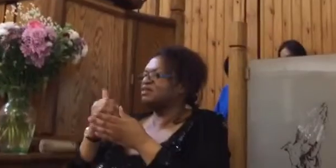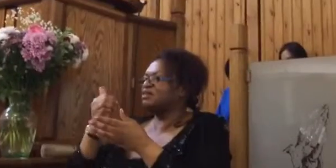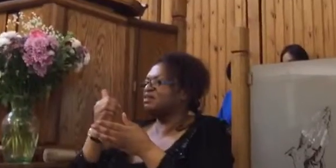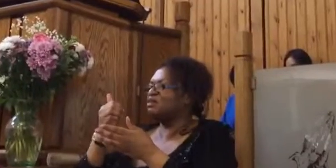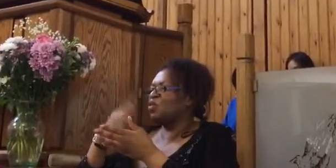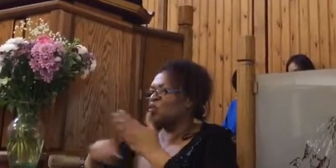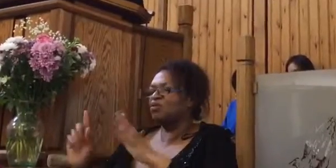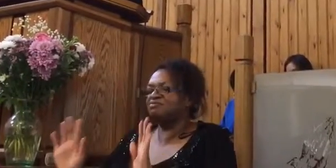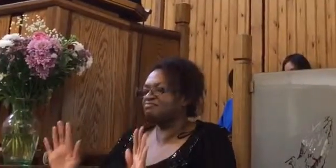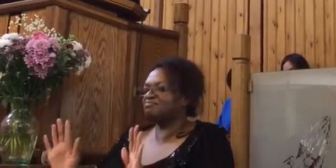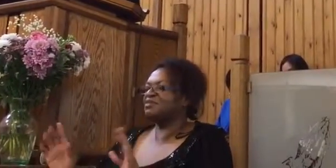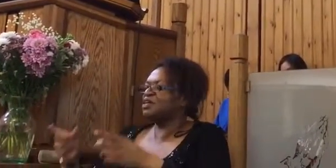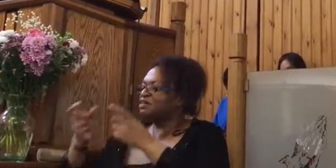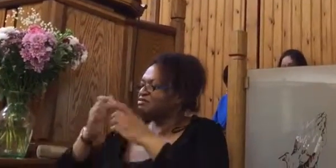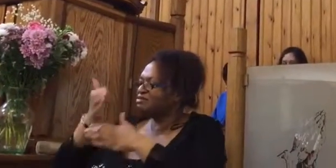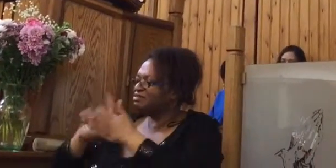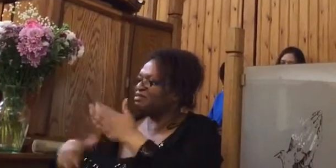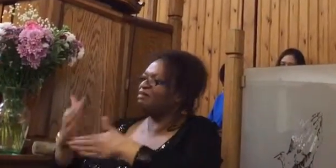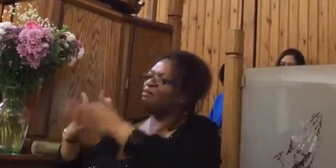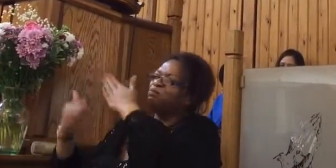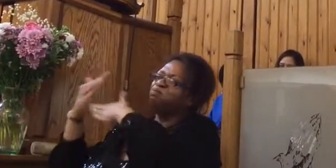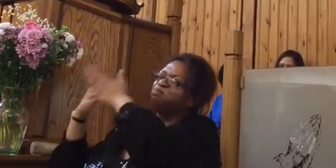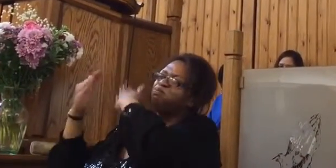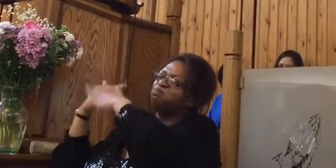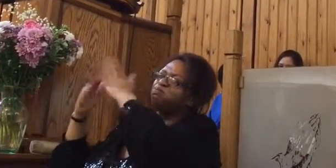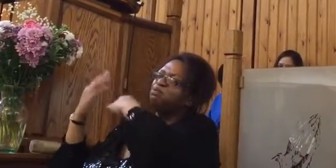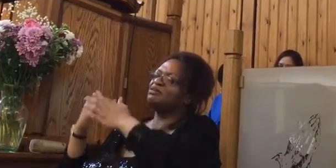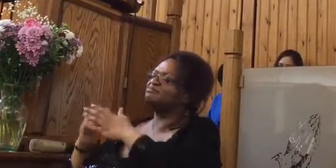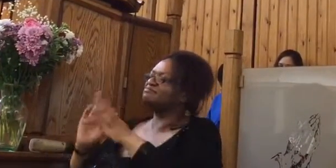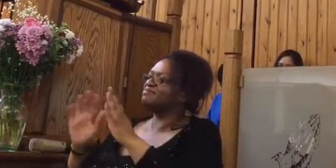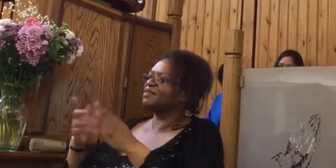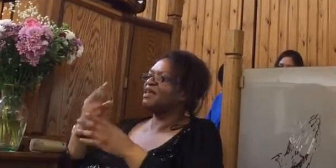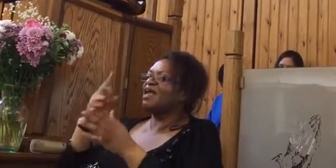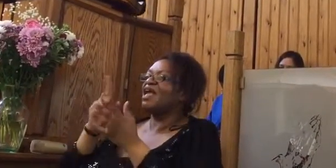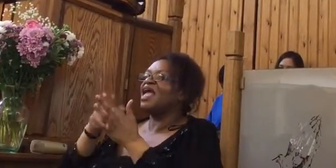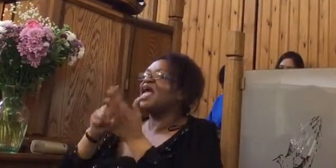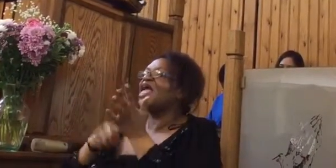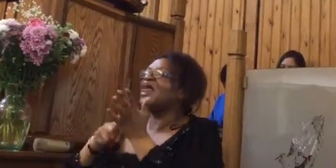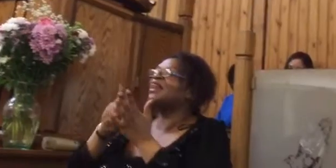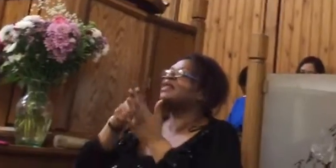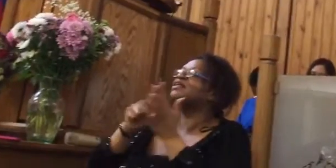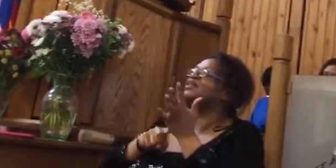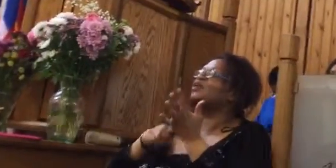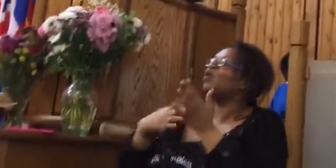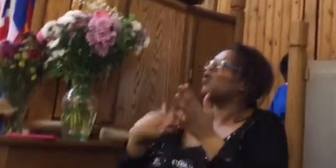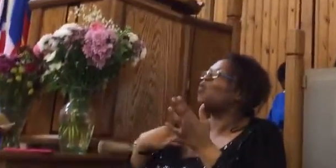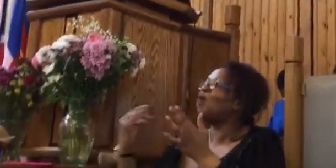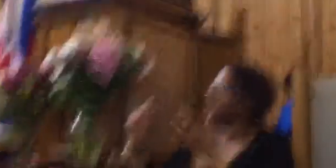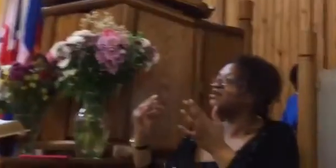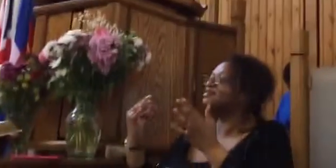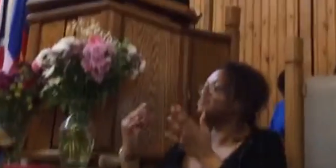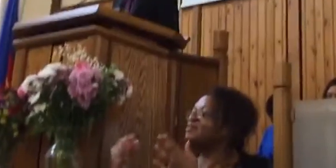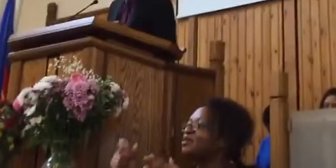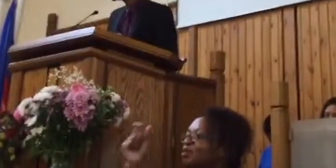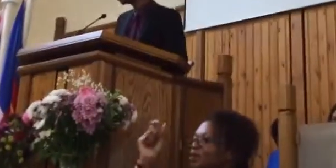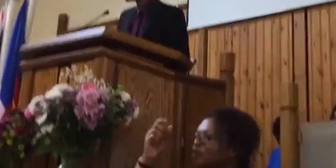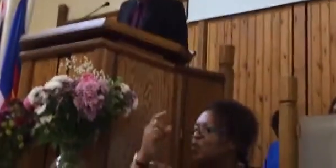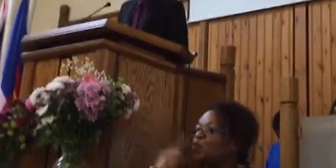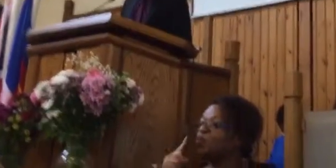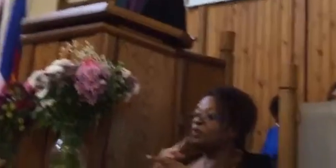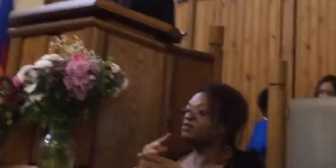movement was quite big. If you think about it, Ellen White was a teen, James White was in his